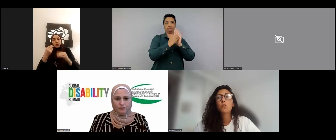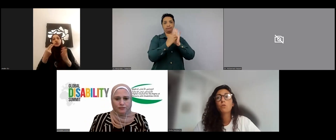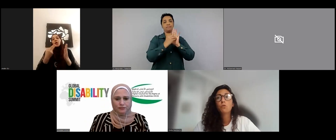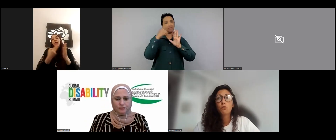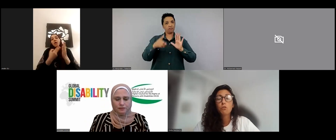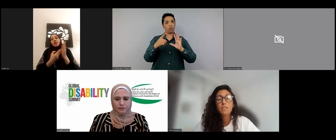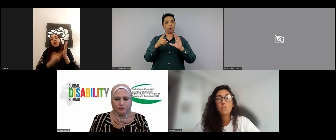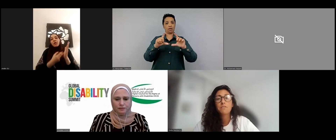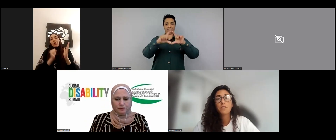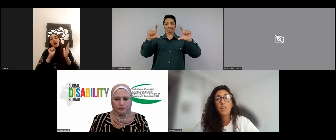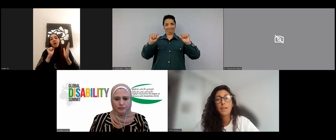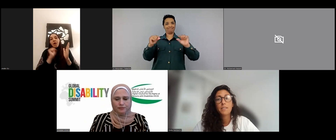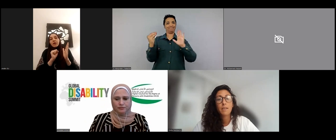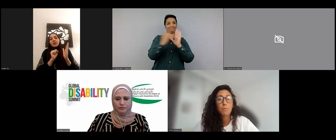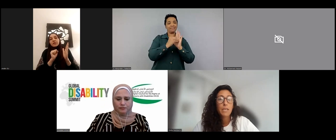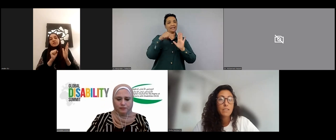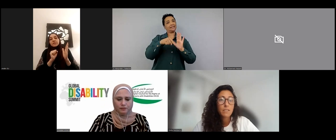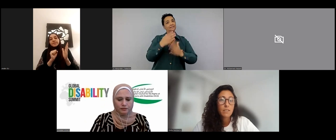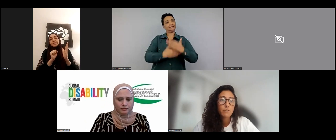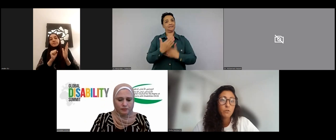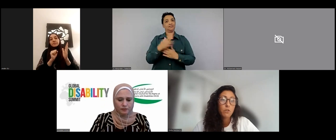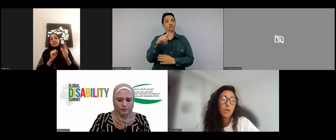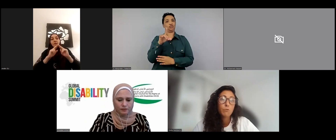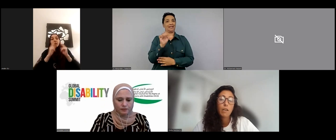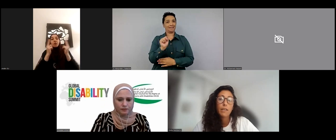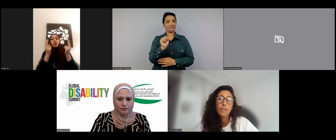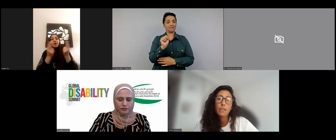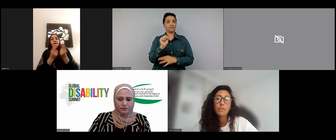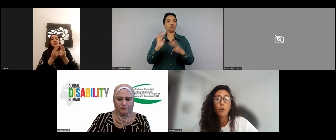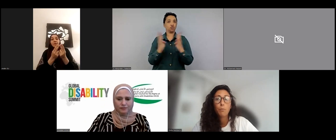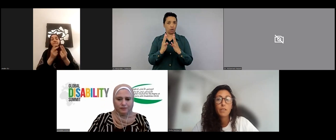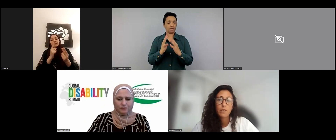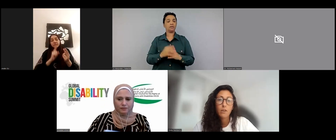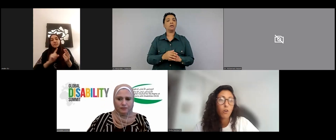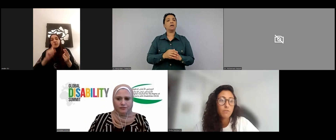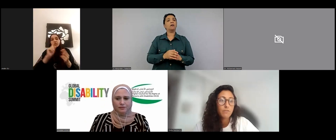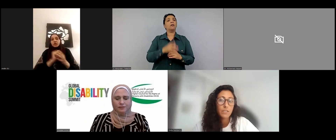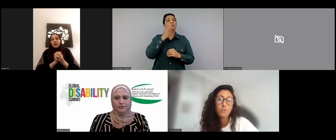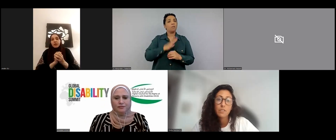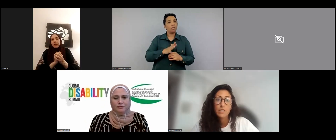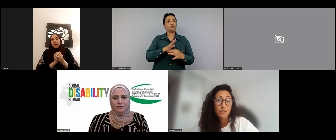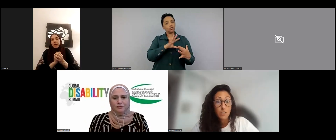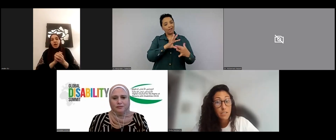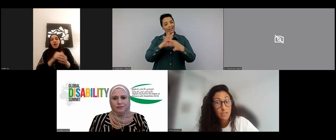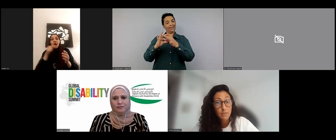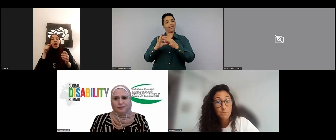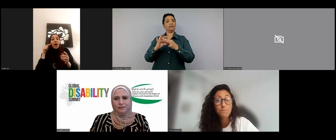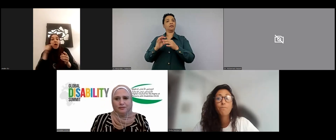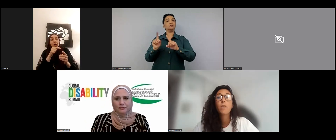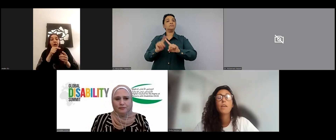which could serve as a basis for outlining topics of